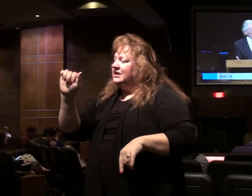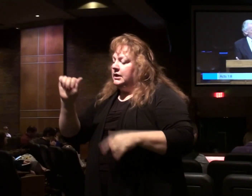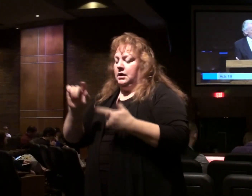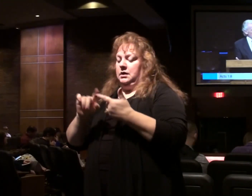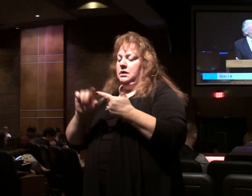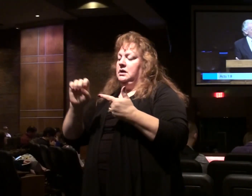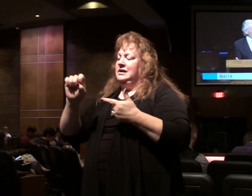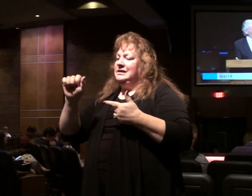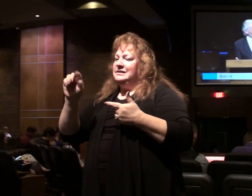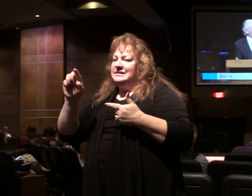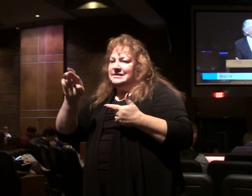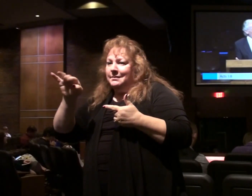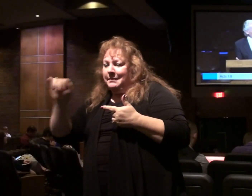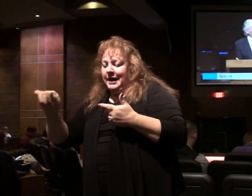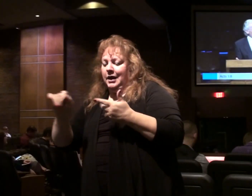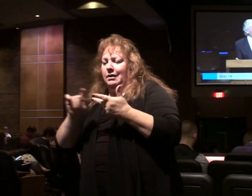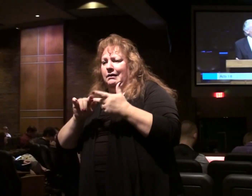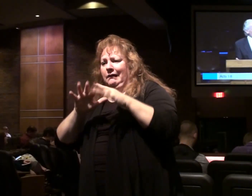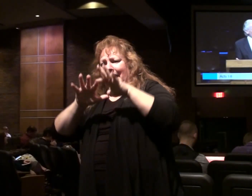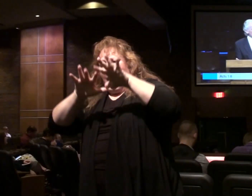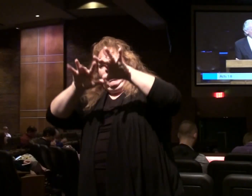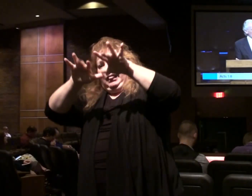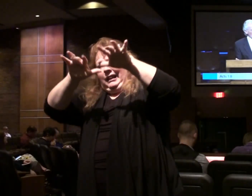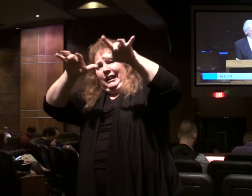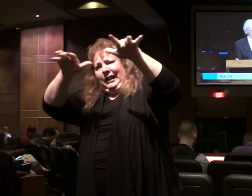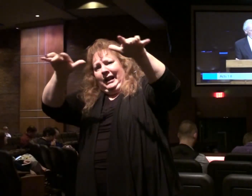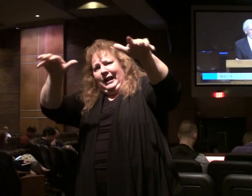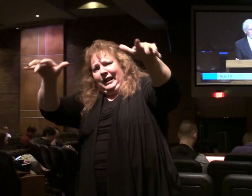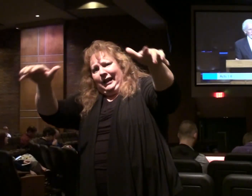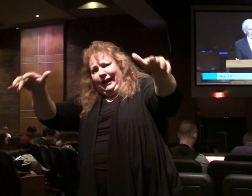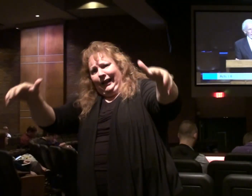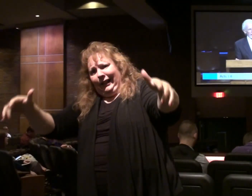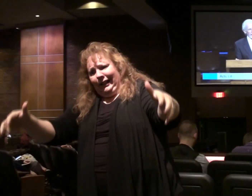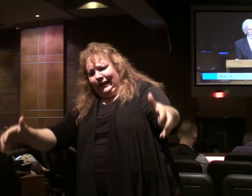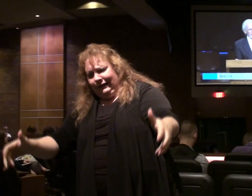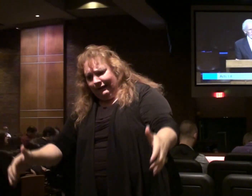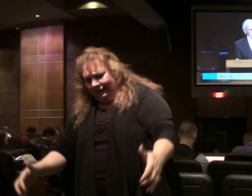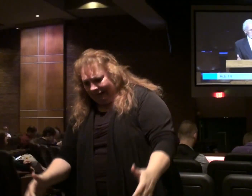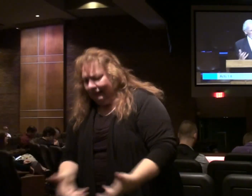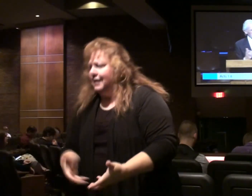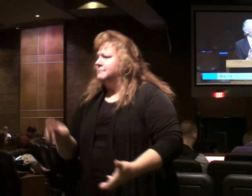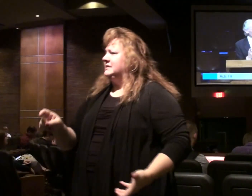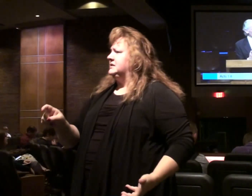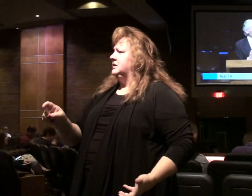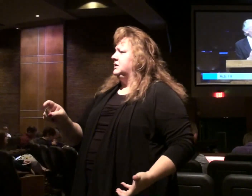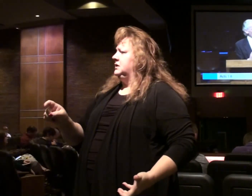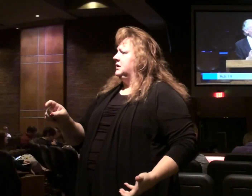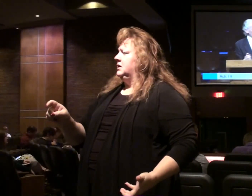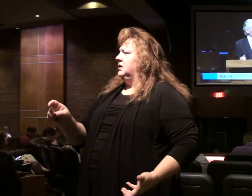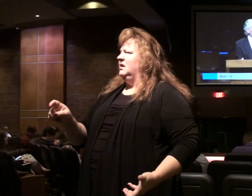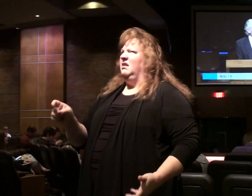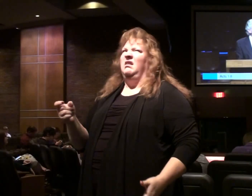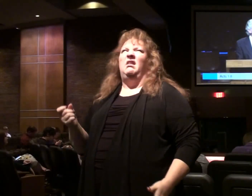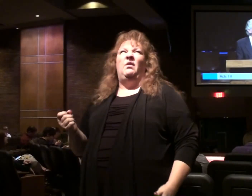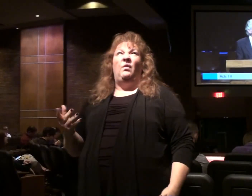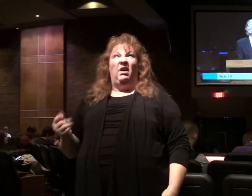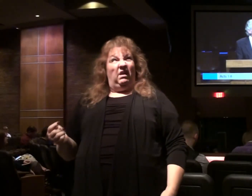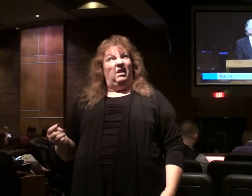Samaria, and in the uttermost parts of the earth. Well, the disciples don't grasp it